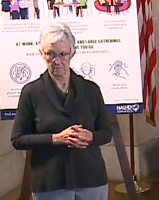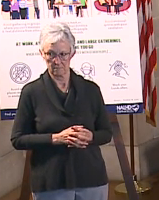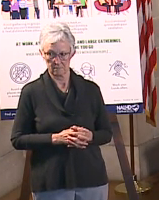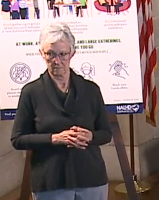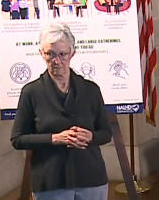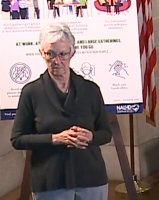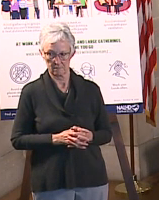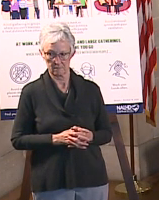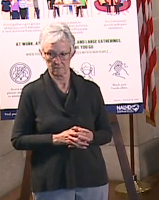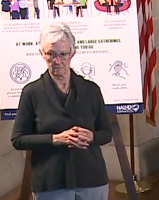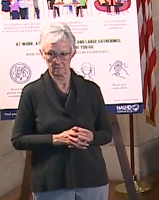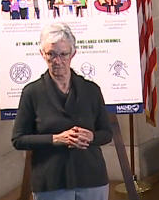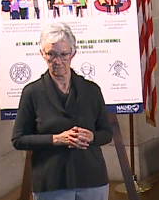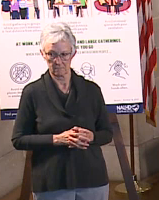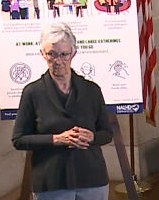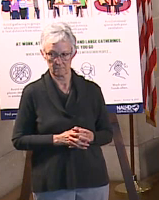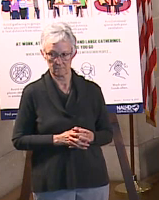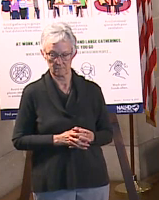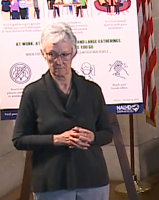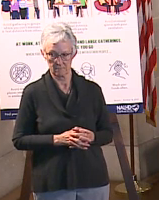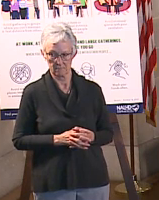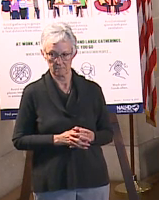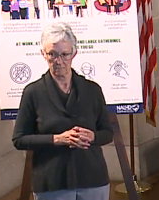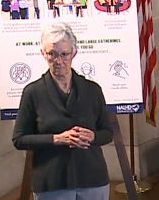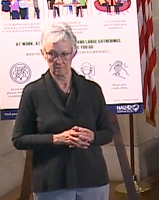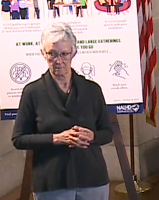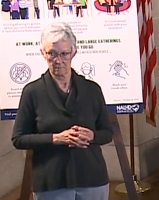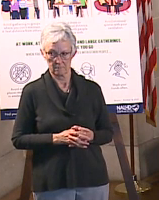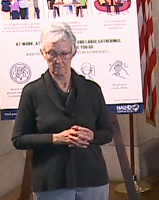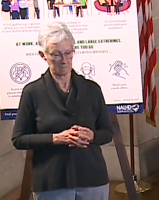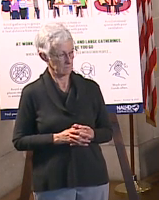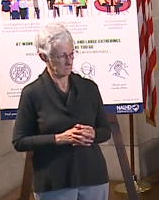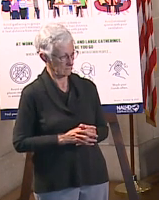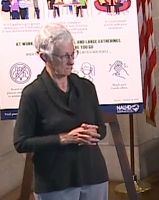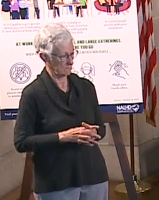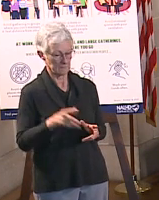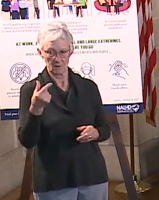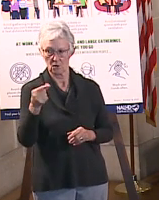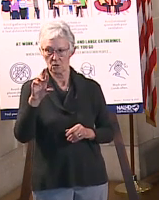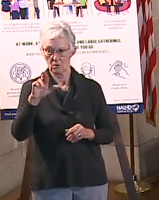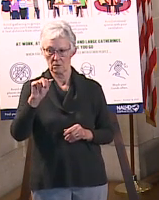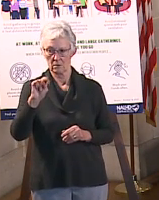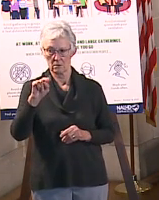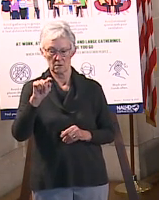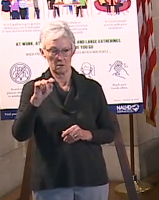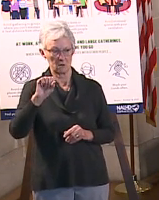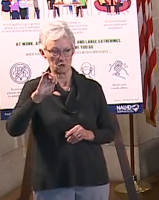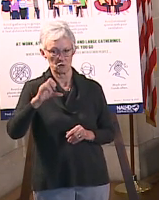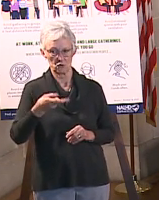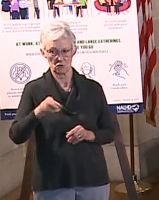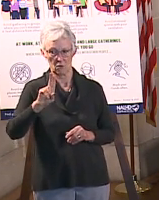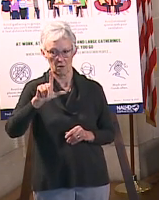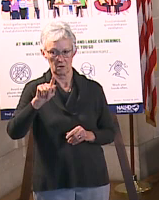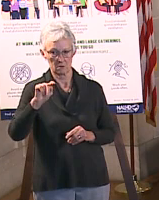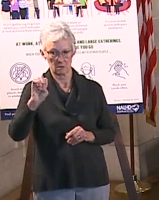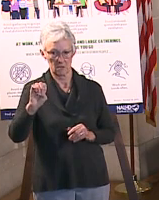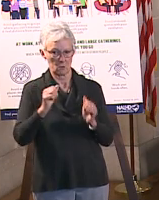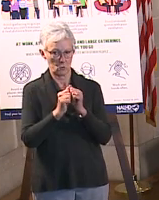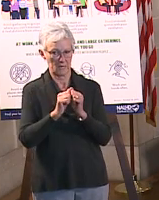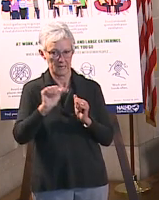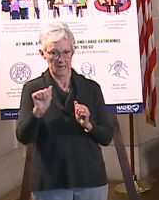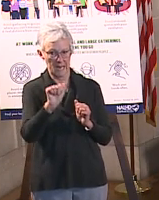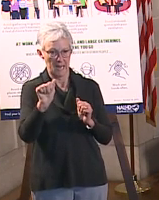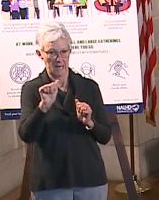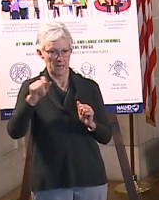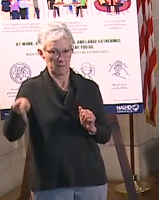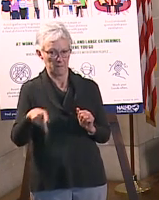despite the pandemic's impact on the budget. Are you looking at anything similar? Grant Schulte with the AP says that Republican